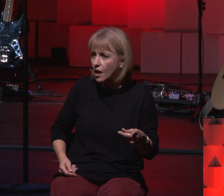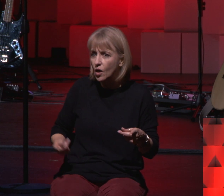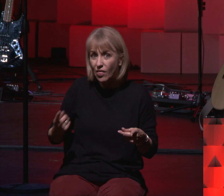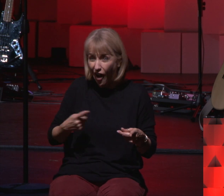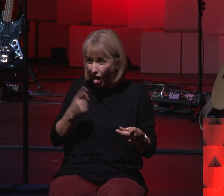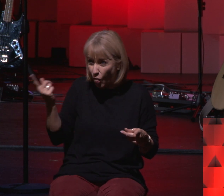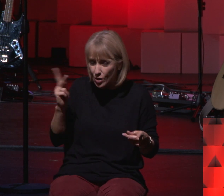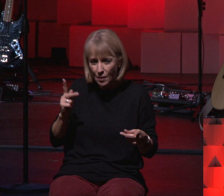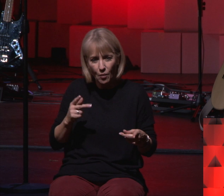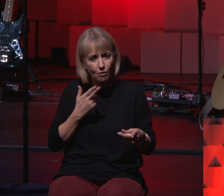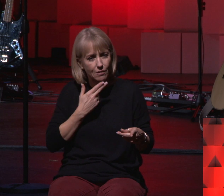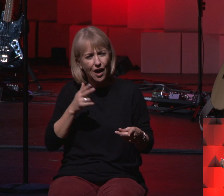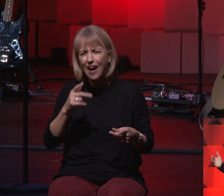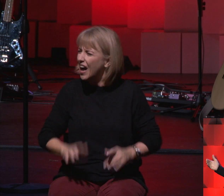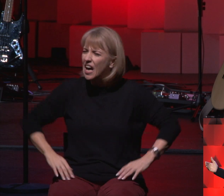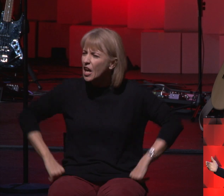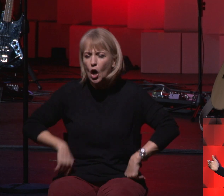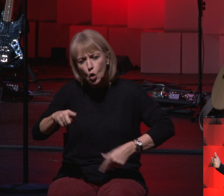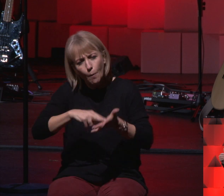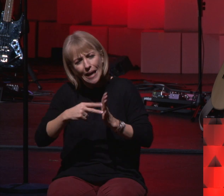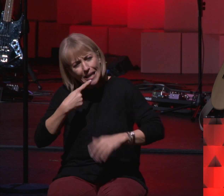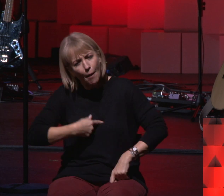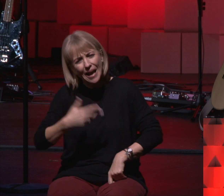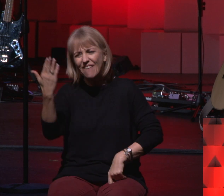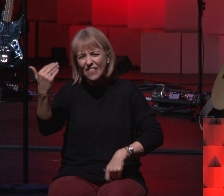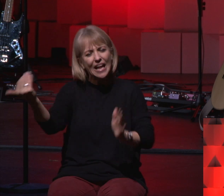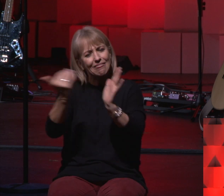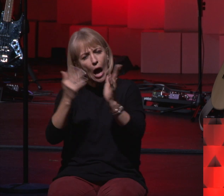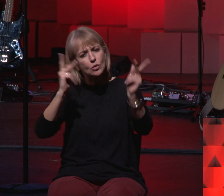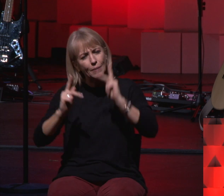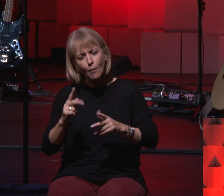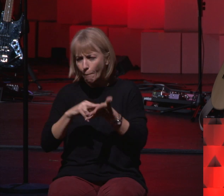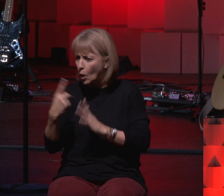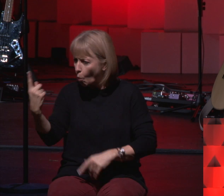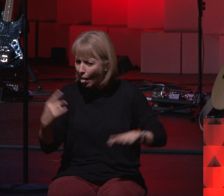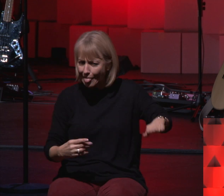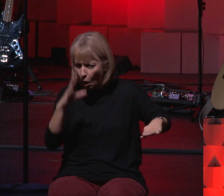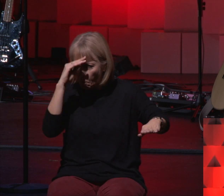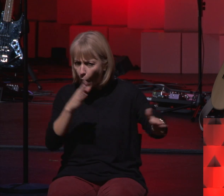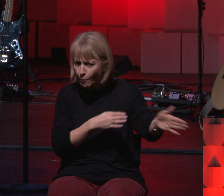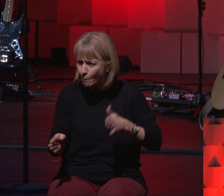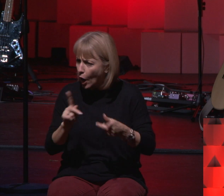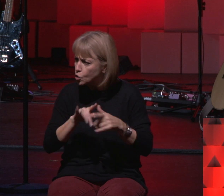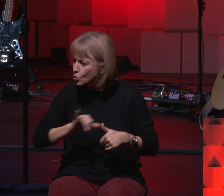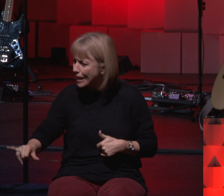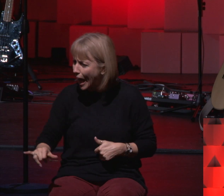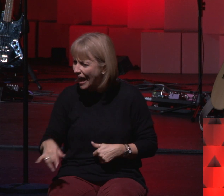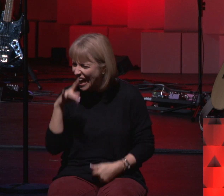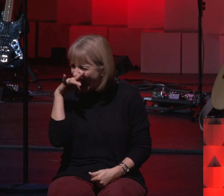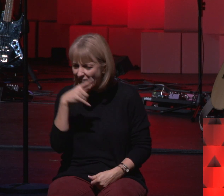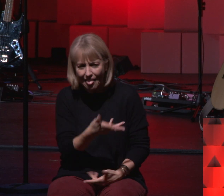people, I think that's kind of funny. Of all those people that came to go hear Jesus, that only one person came prepared to stay for a while, and it was a